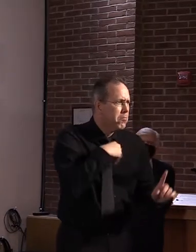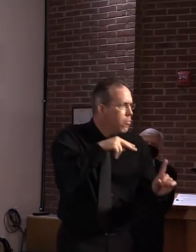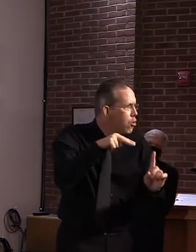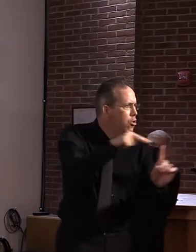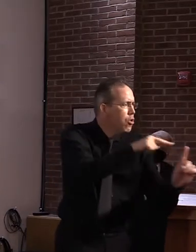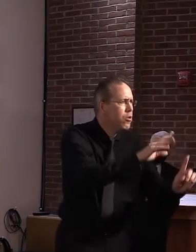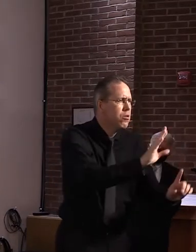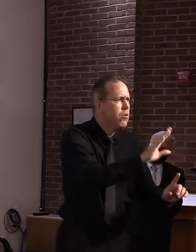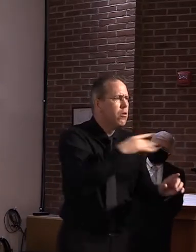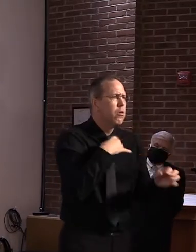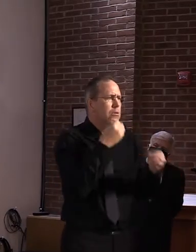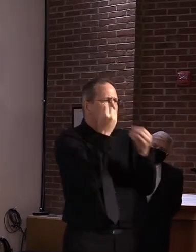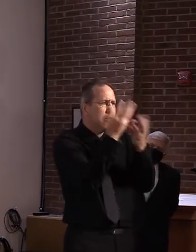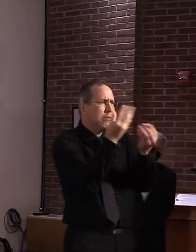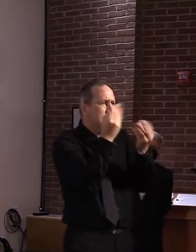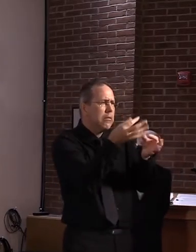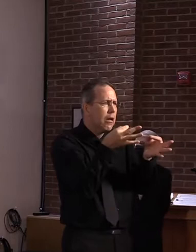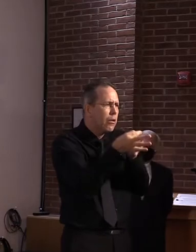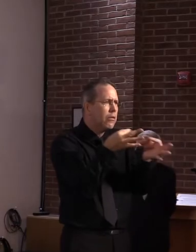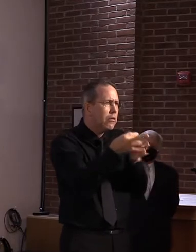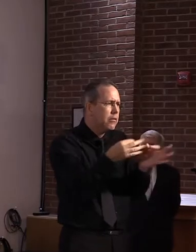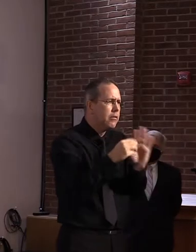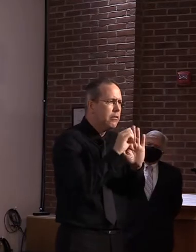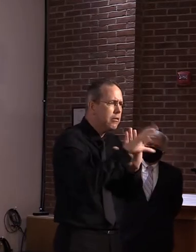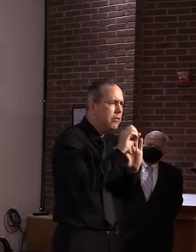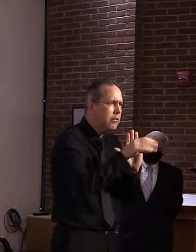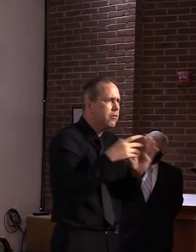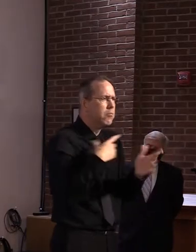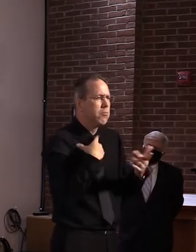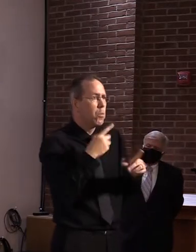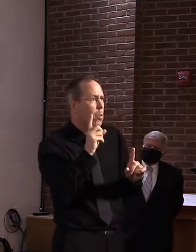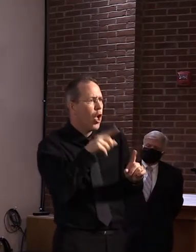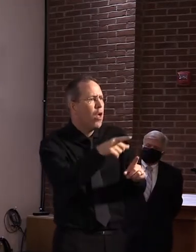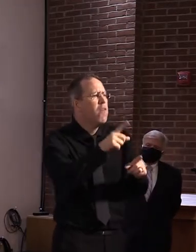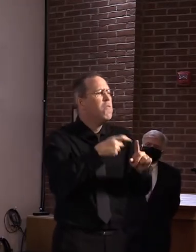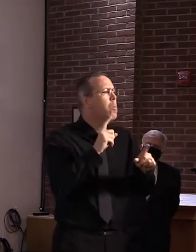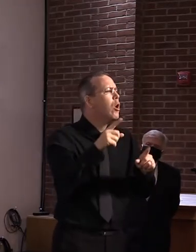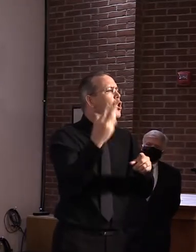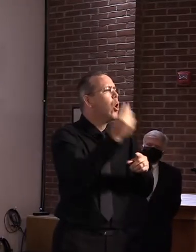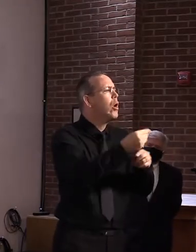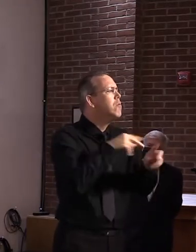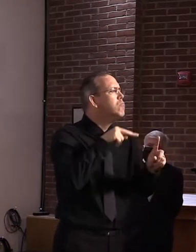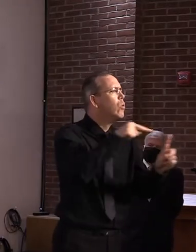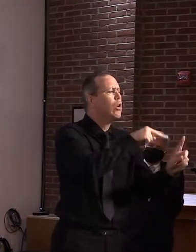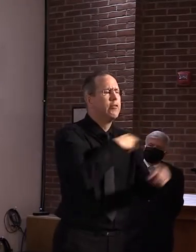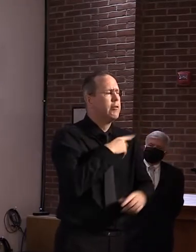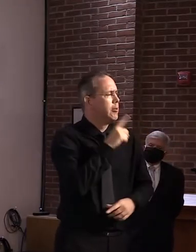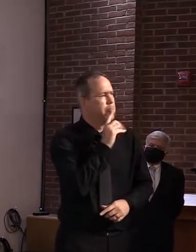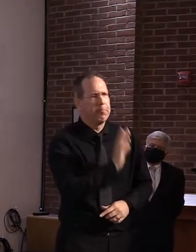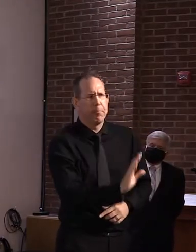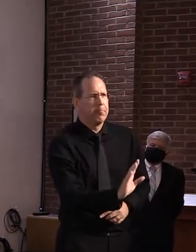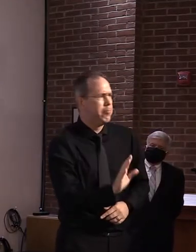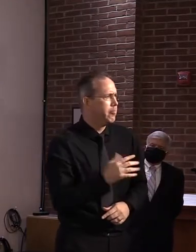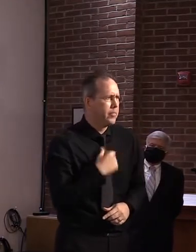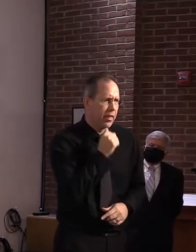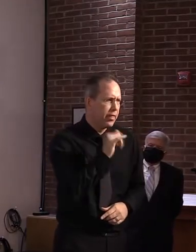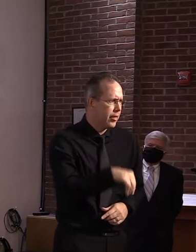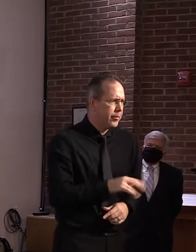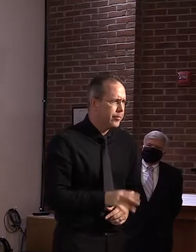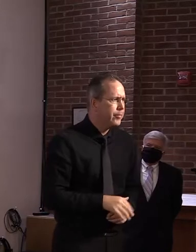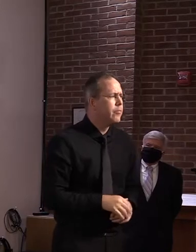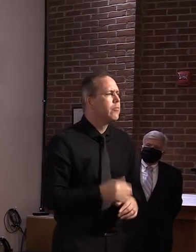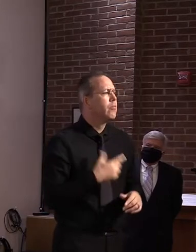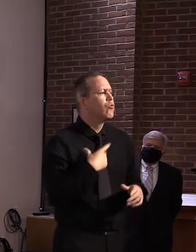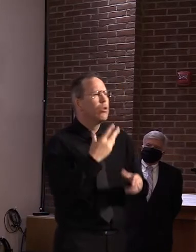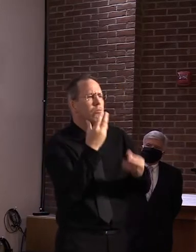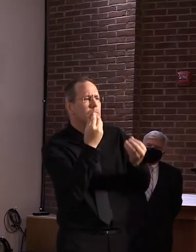of the person and can understand if they're staying at home or they're traveling or what have you. It's clearly not that kind of system at